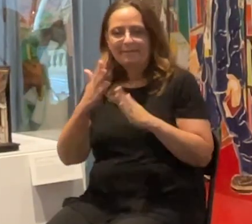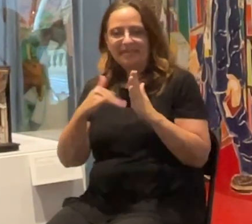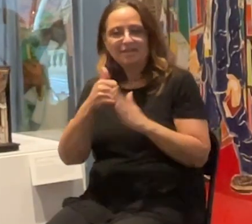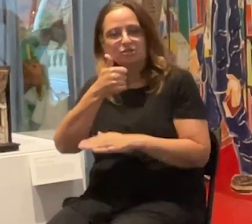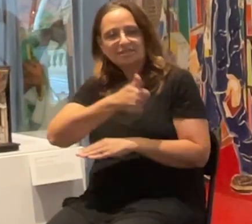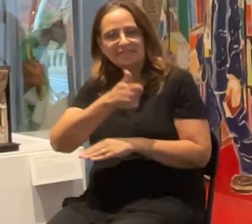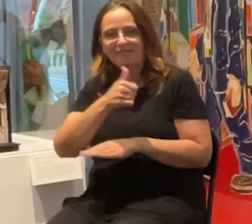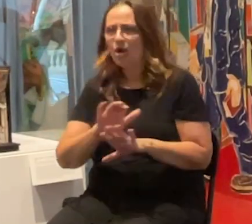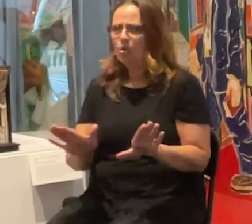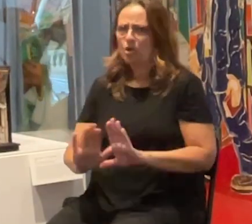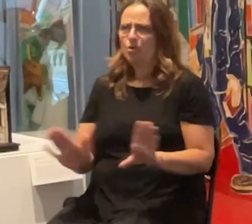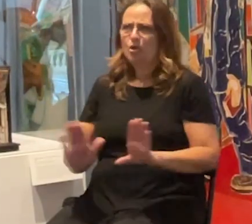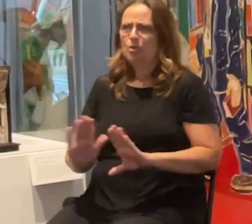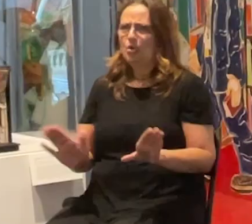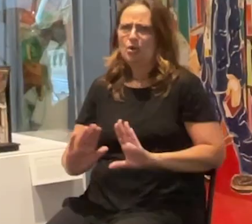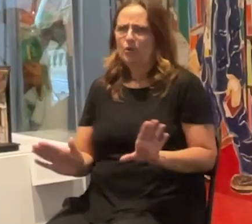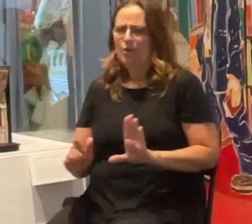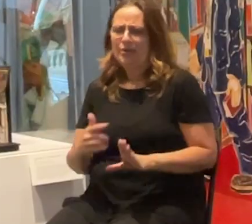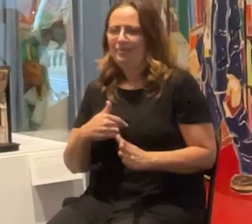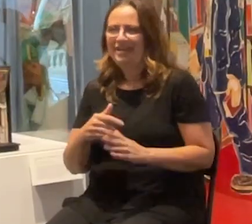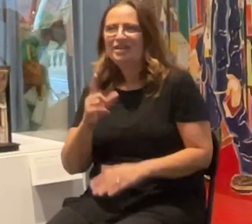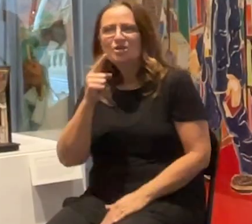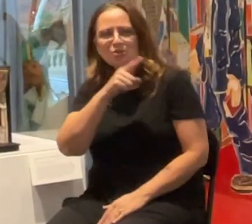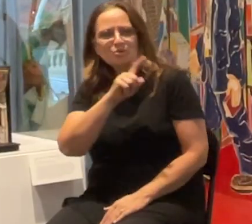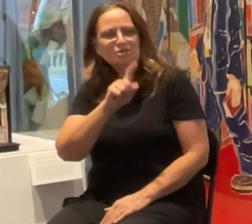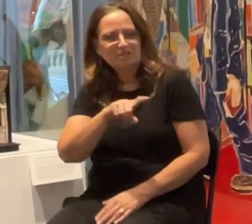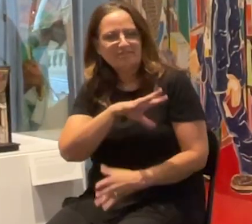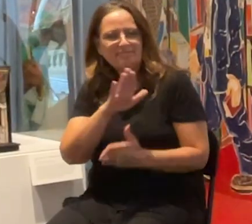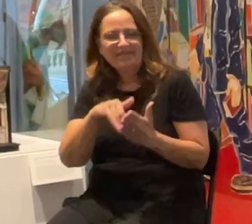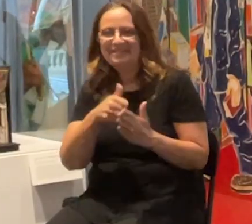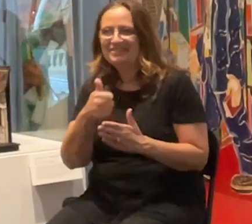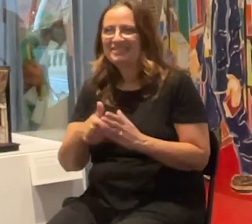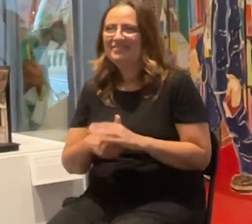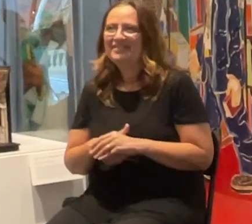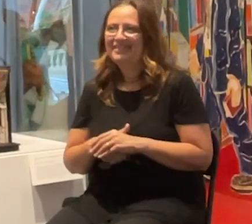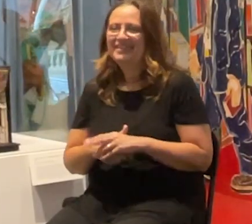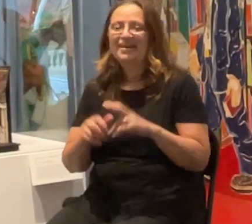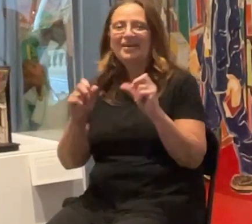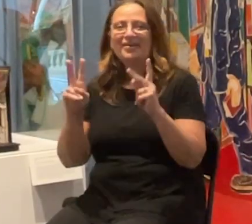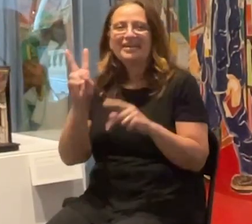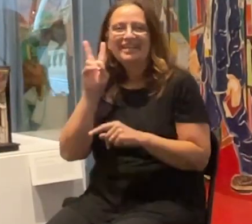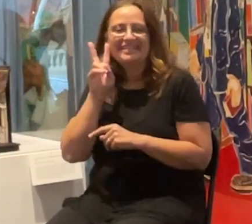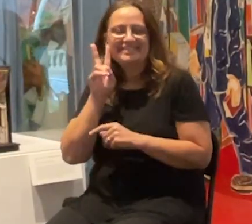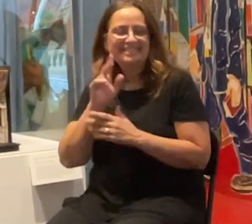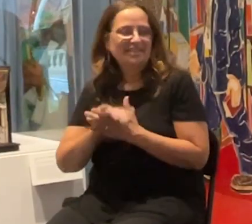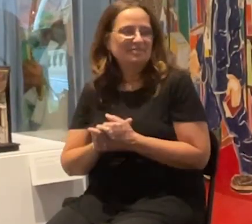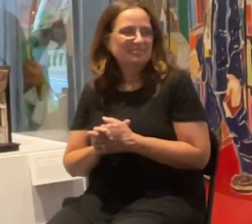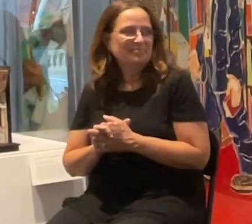yourself in there. You should have. All right, let's see.